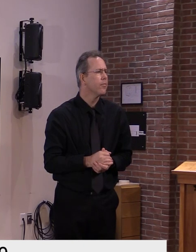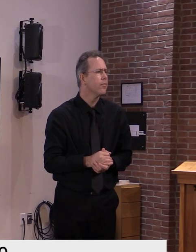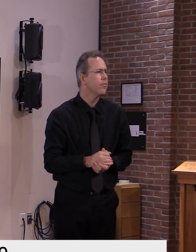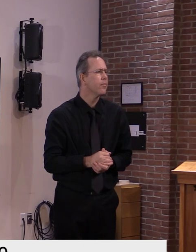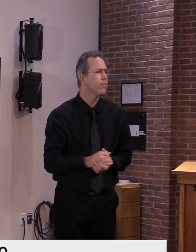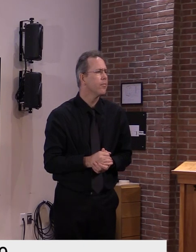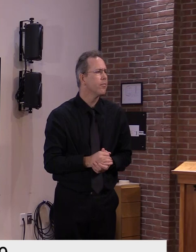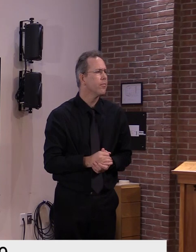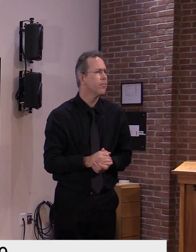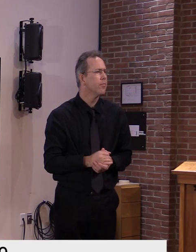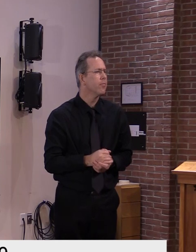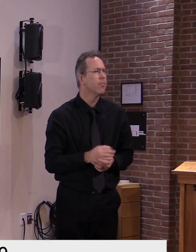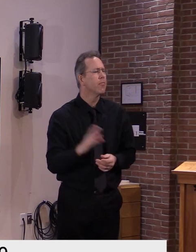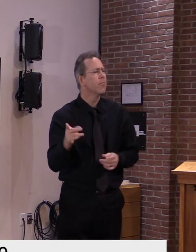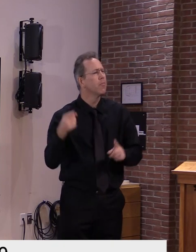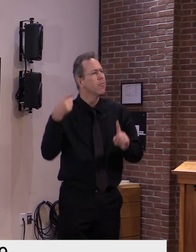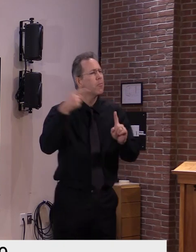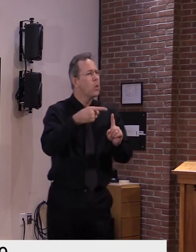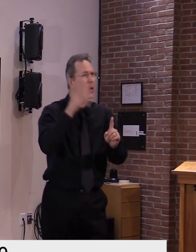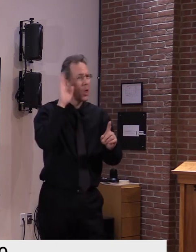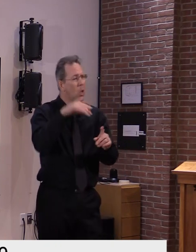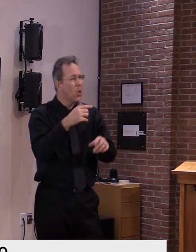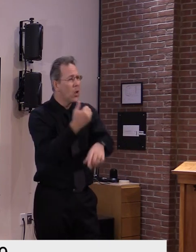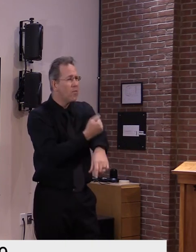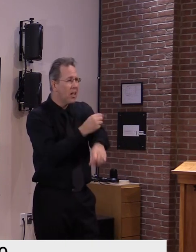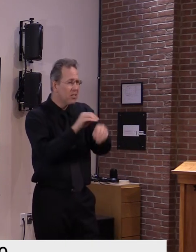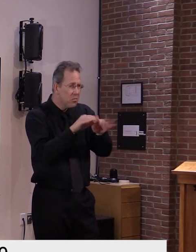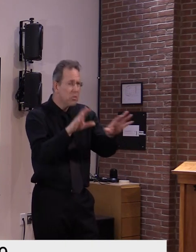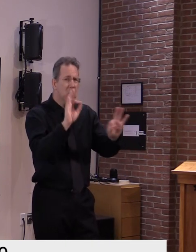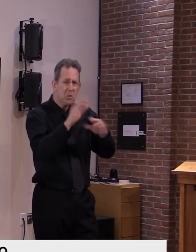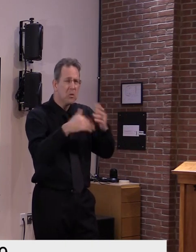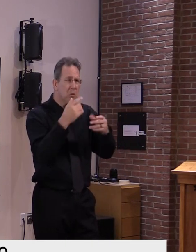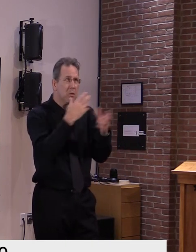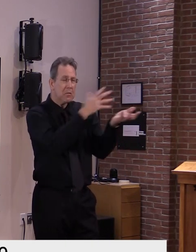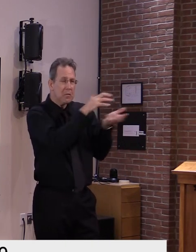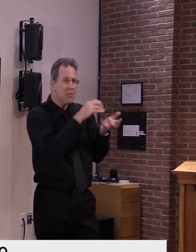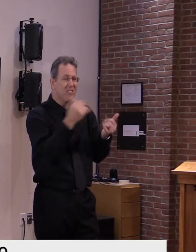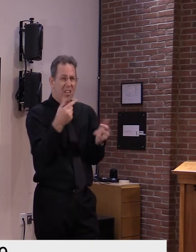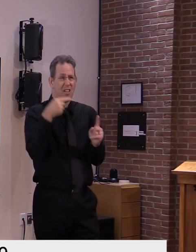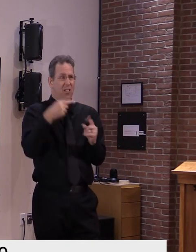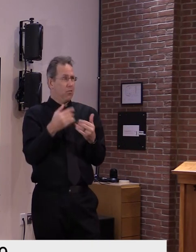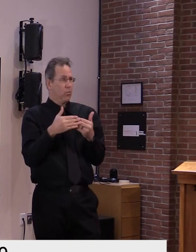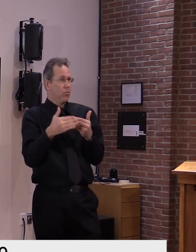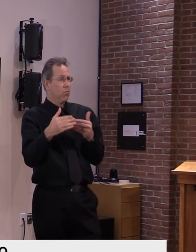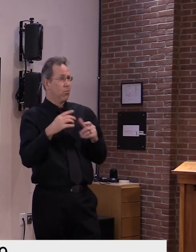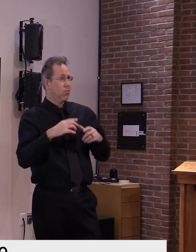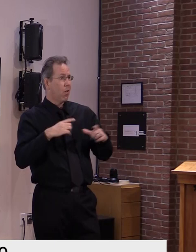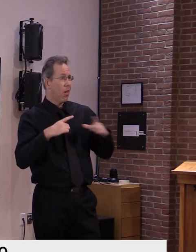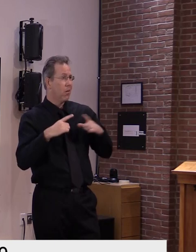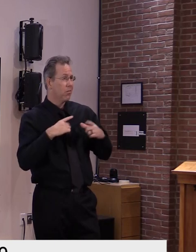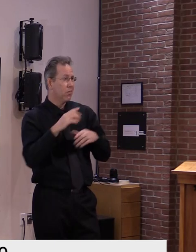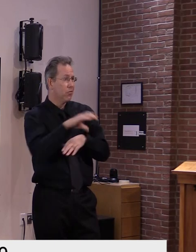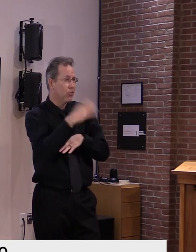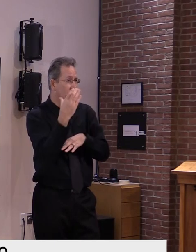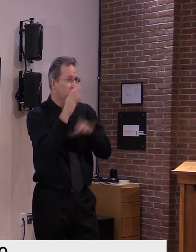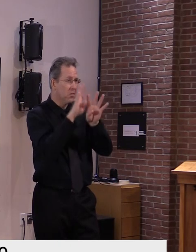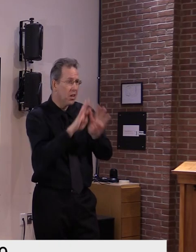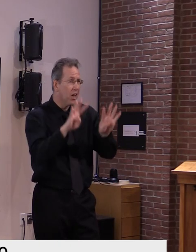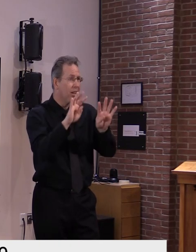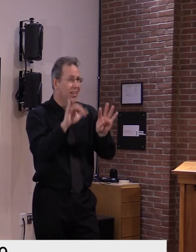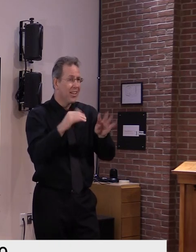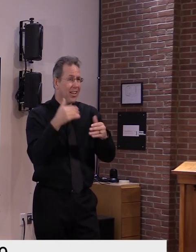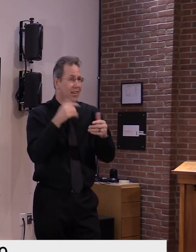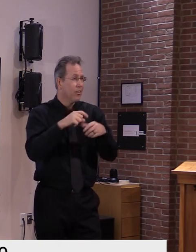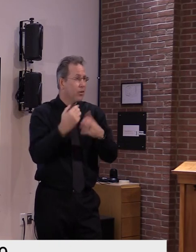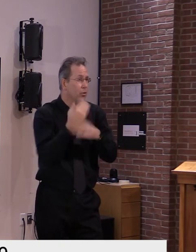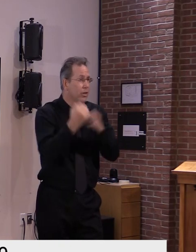Right now, that's what we're saying, but we're reserving judgment because, again, Not only do we say we want to be data-driven,